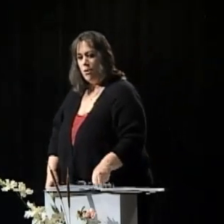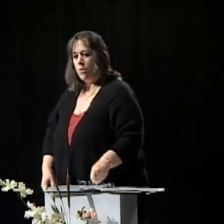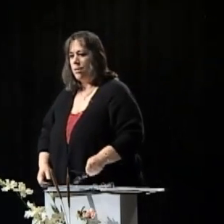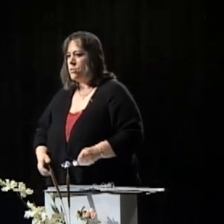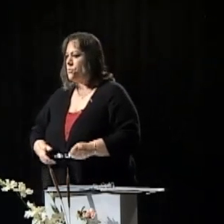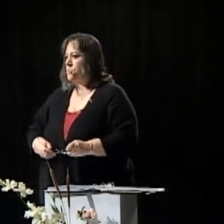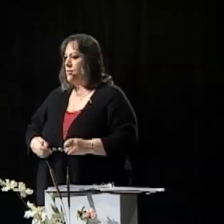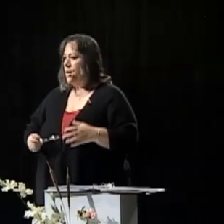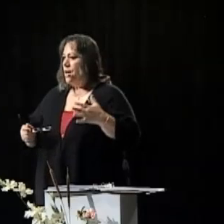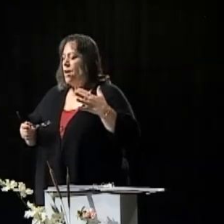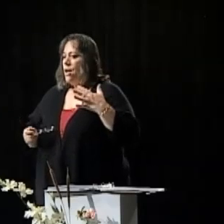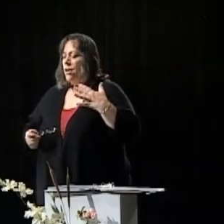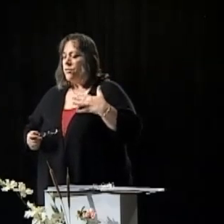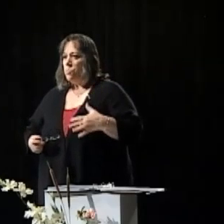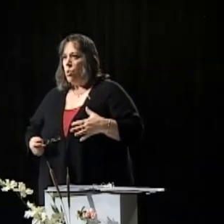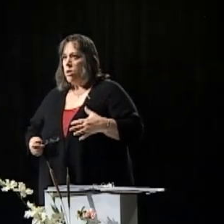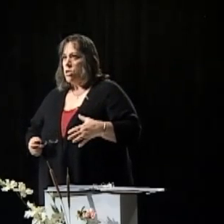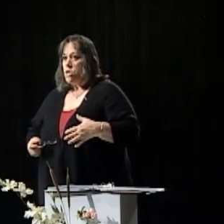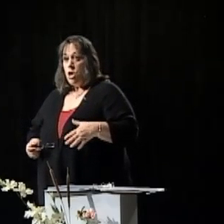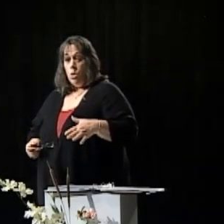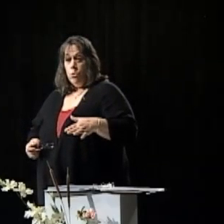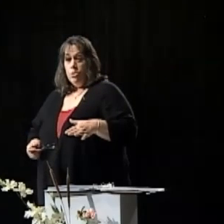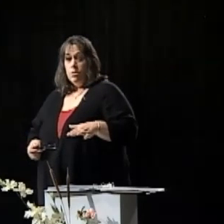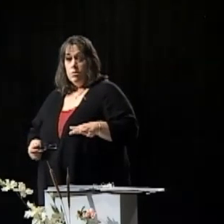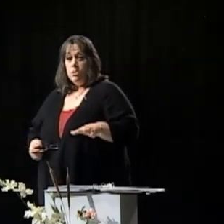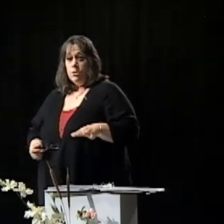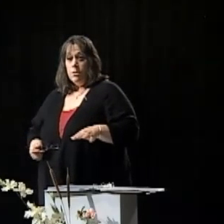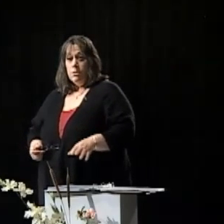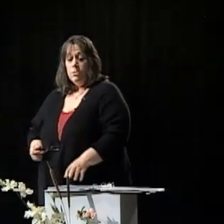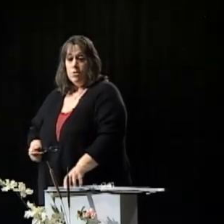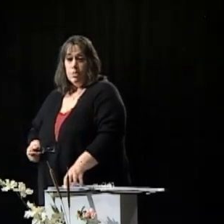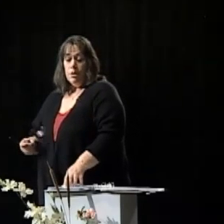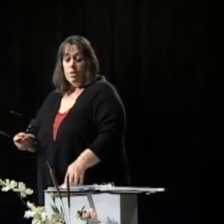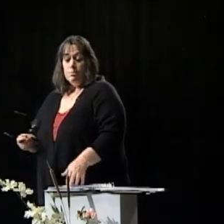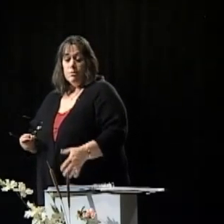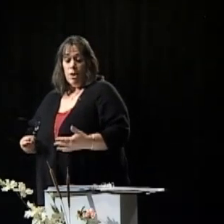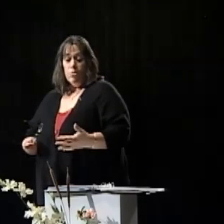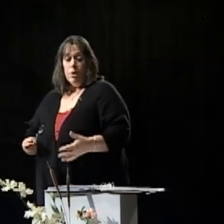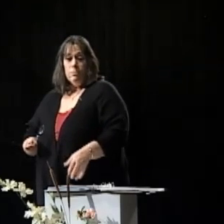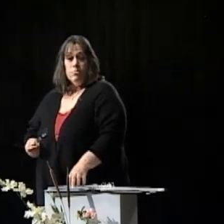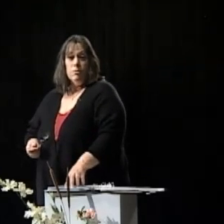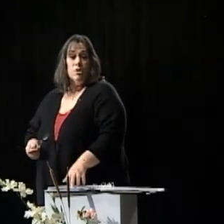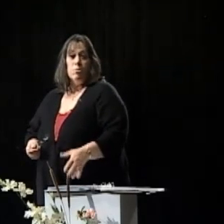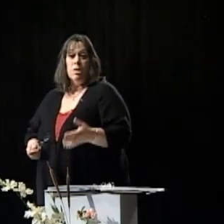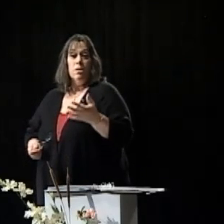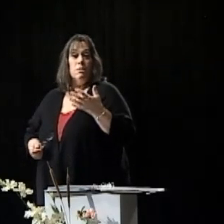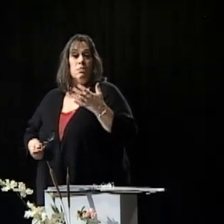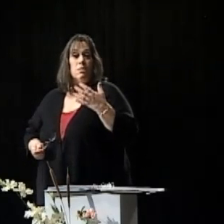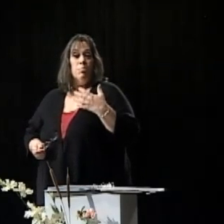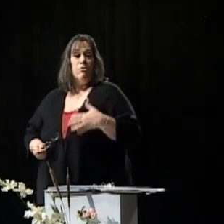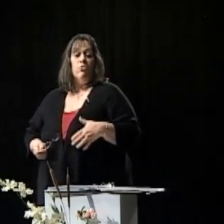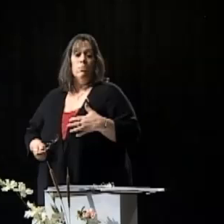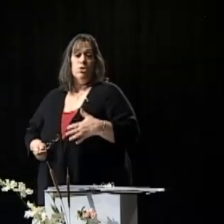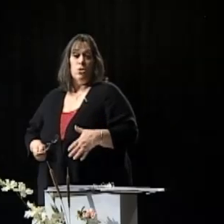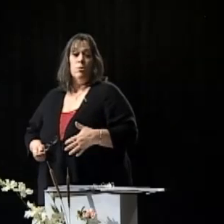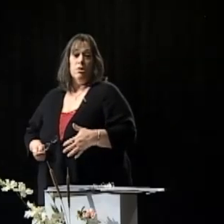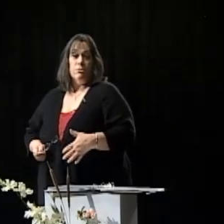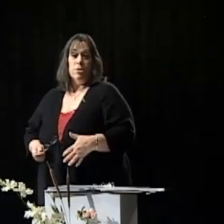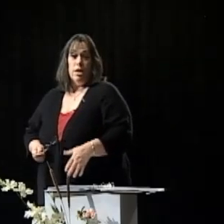Okay, so it's important to know your alphabet just because it performs so many different tasks